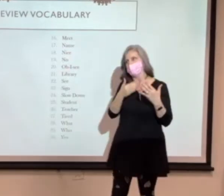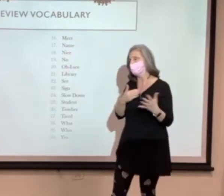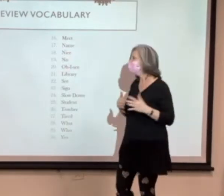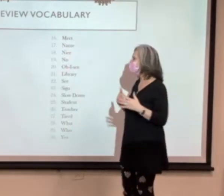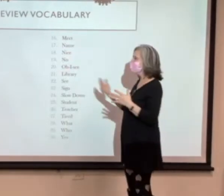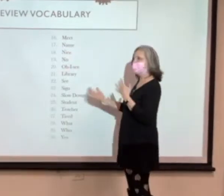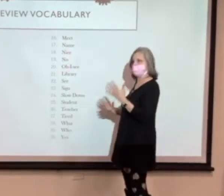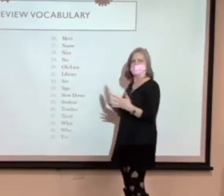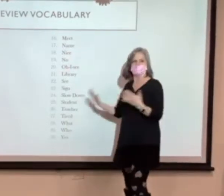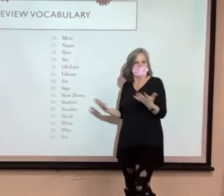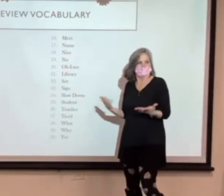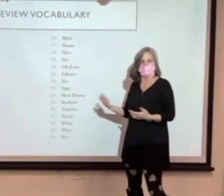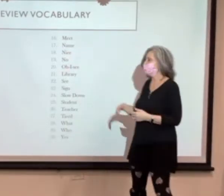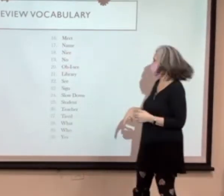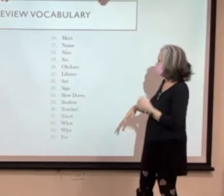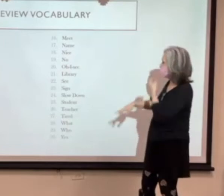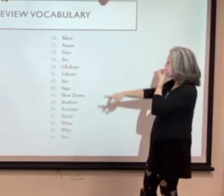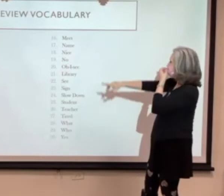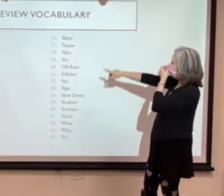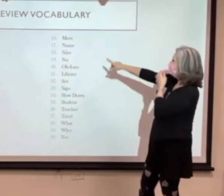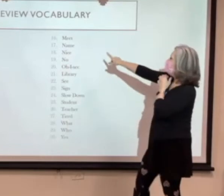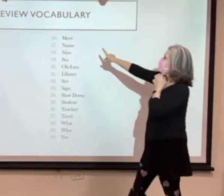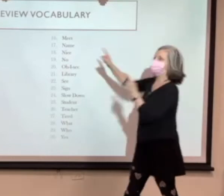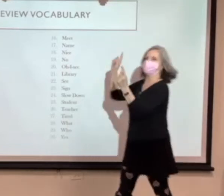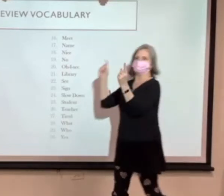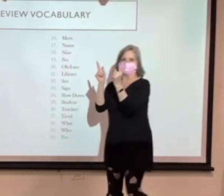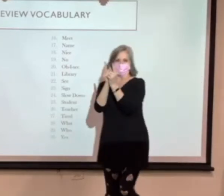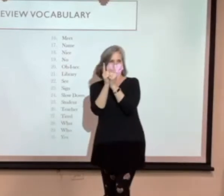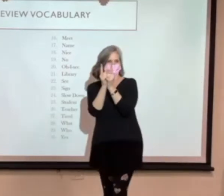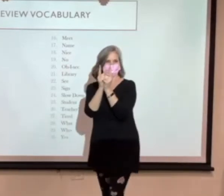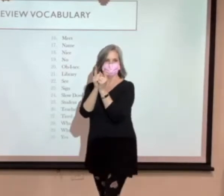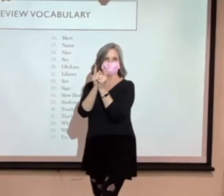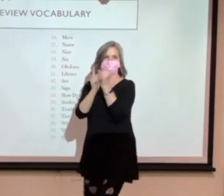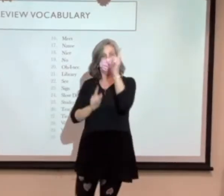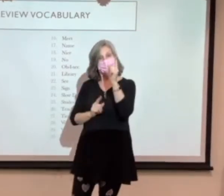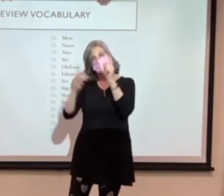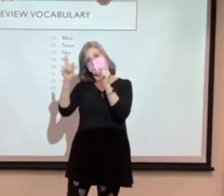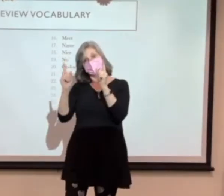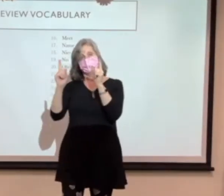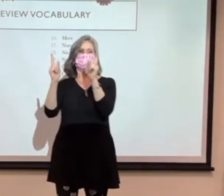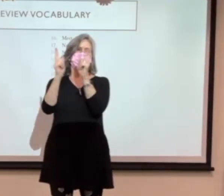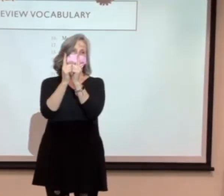talking and trying to make up conversations. It's a sign for meet. One person, another person, and they